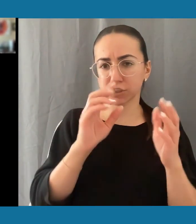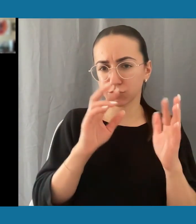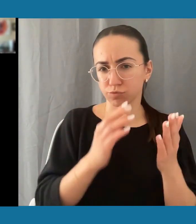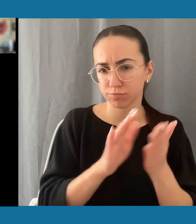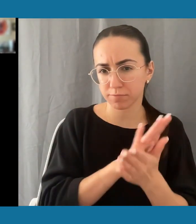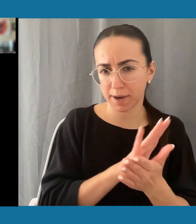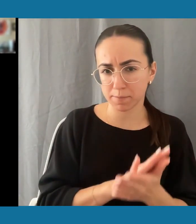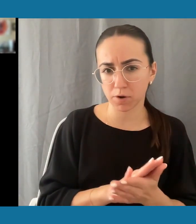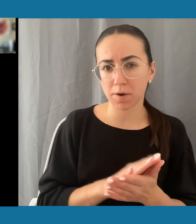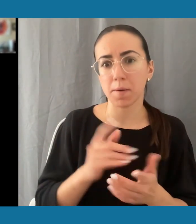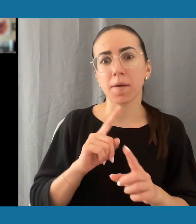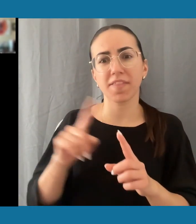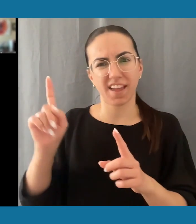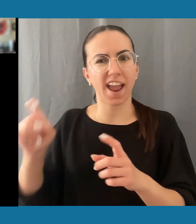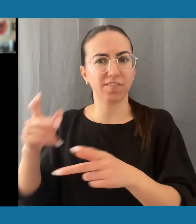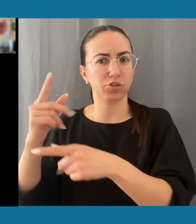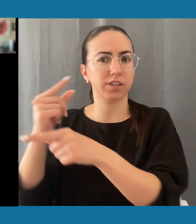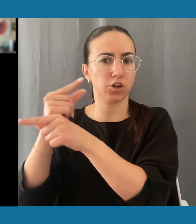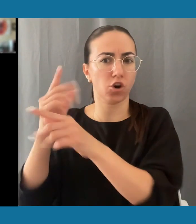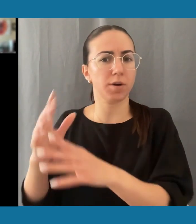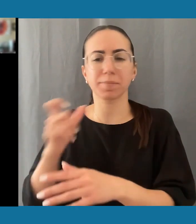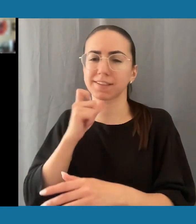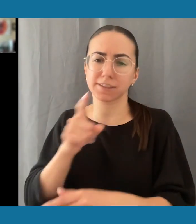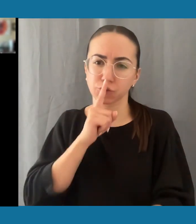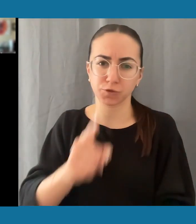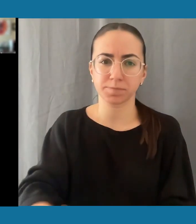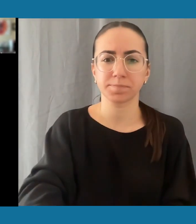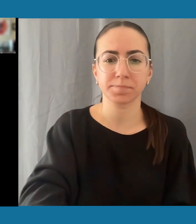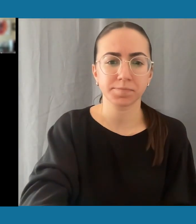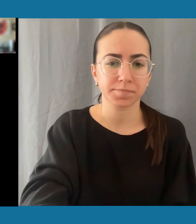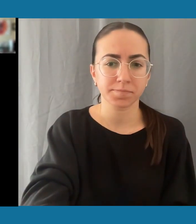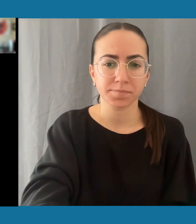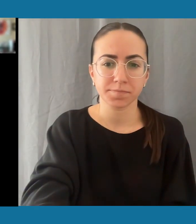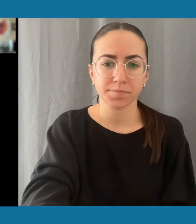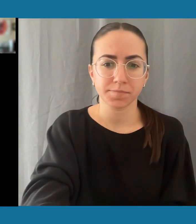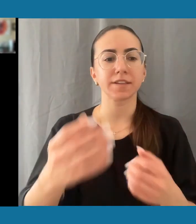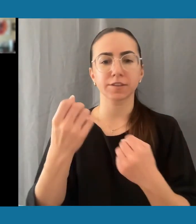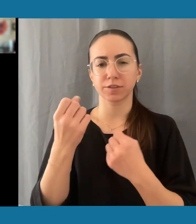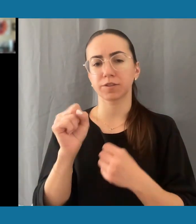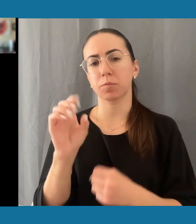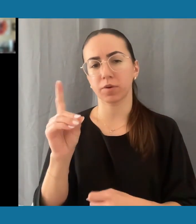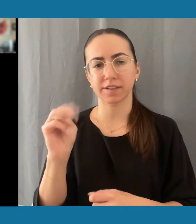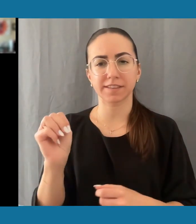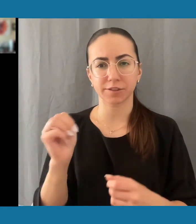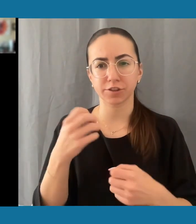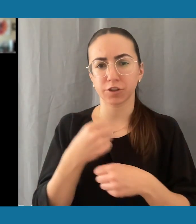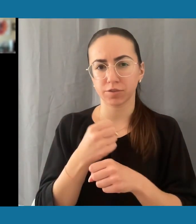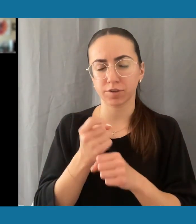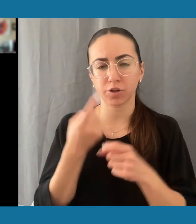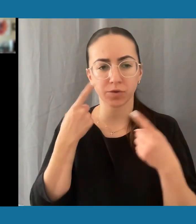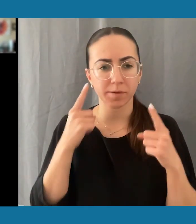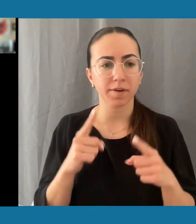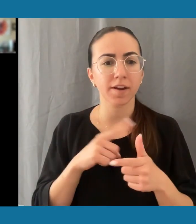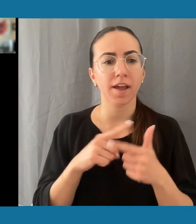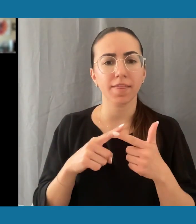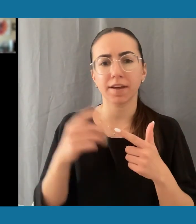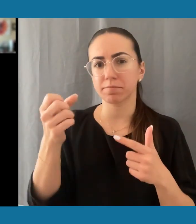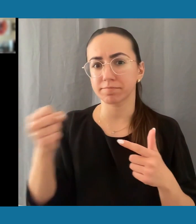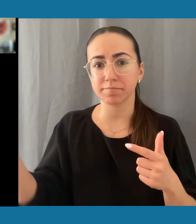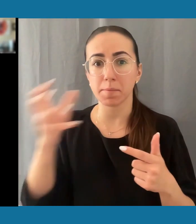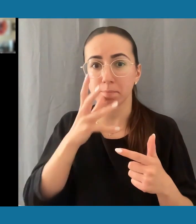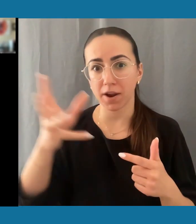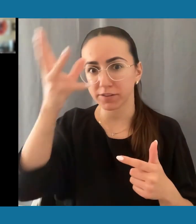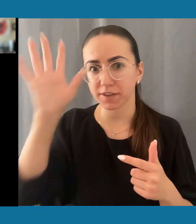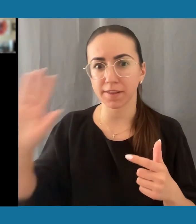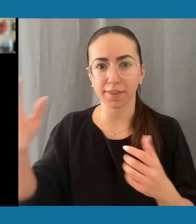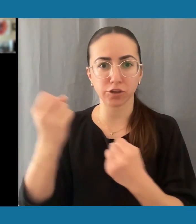case. The student can sign a supported decision-making agreement and designate, one of their parents as